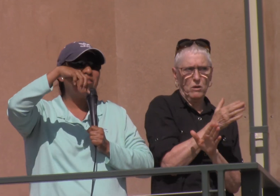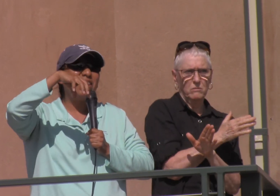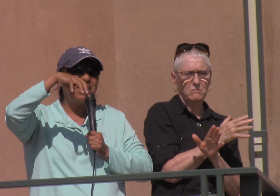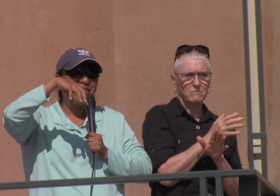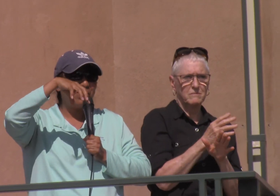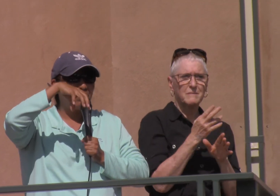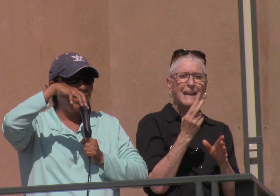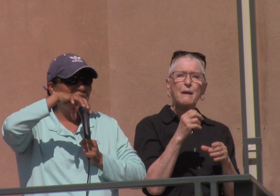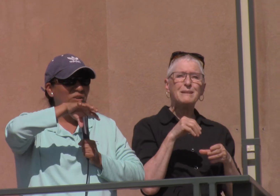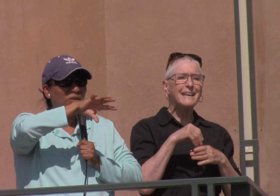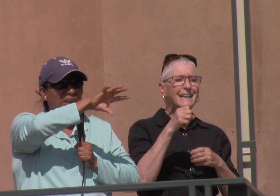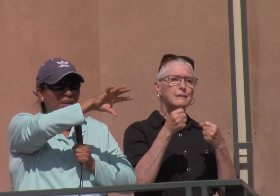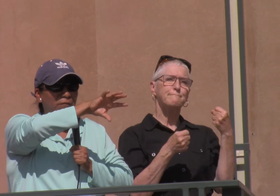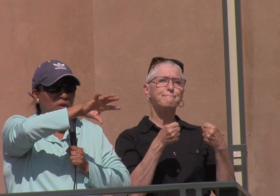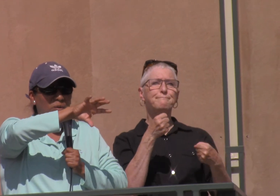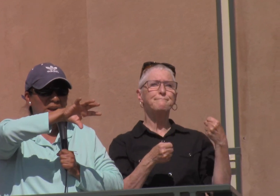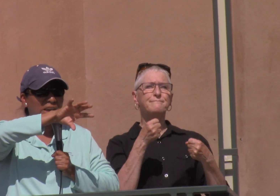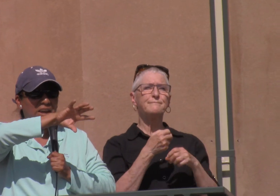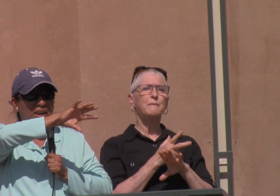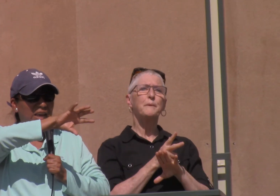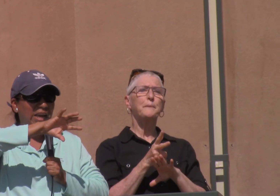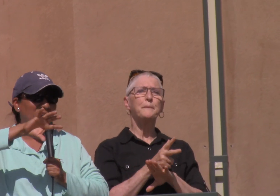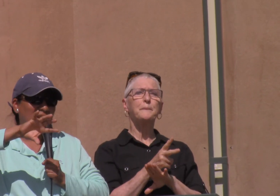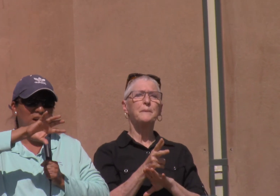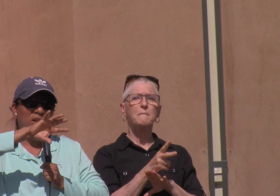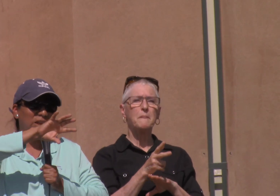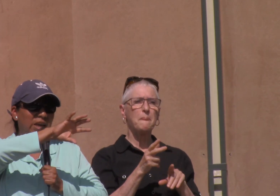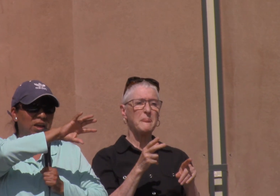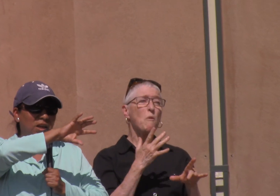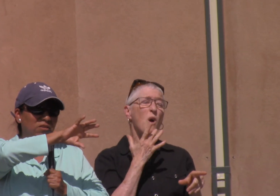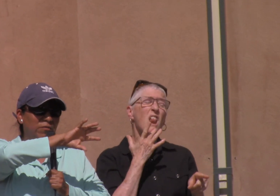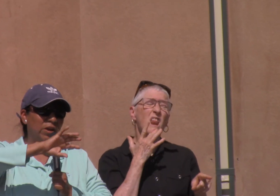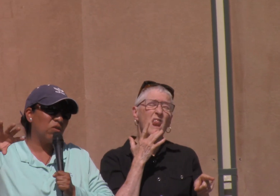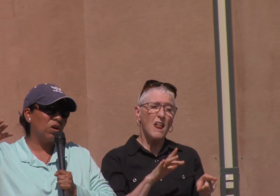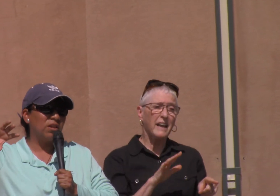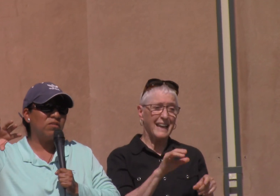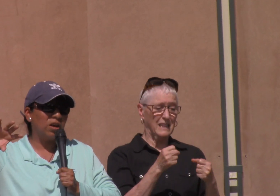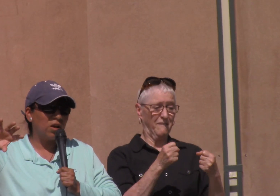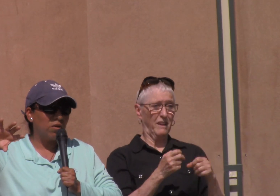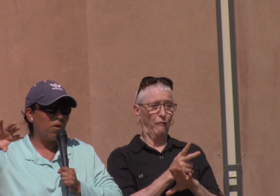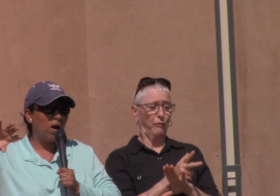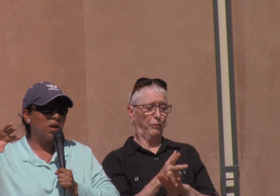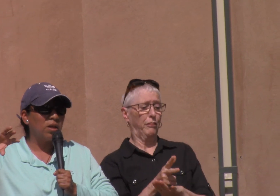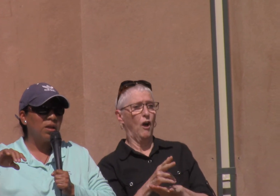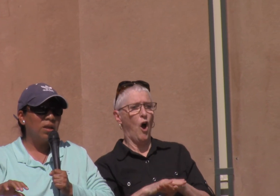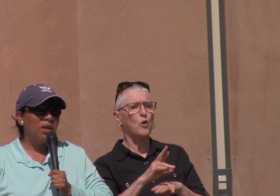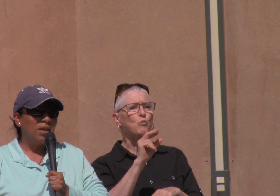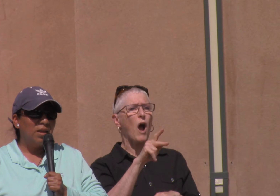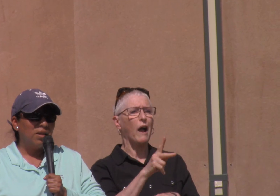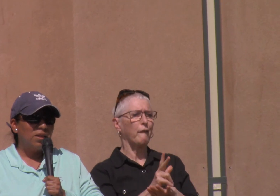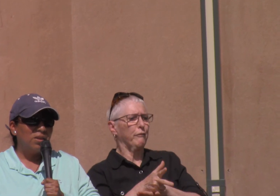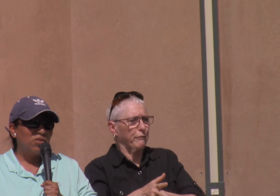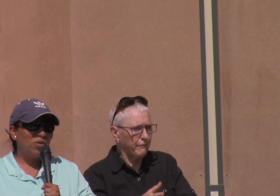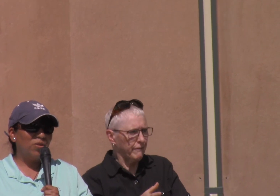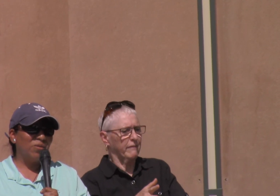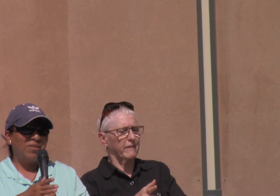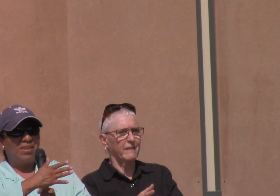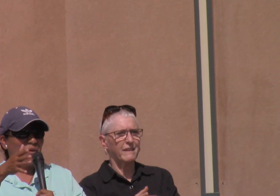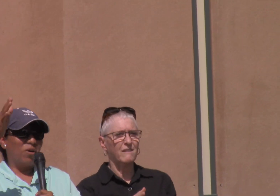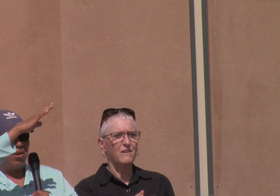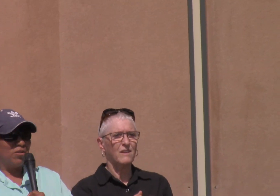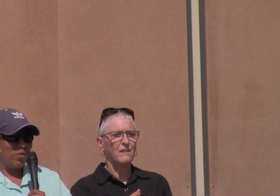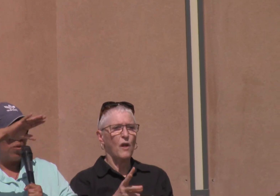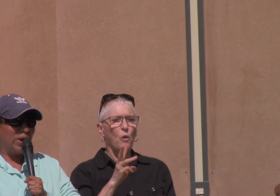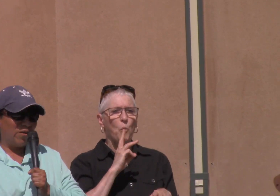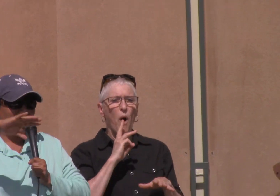he was in his little vehicle and it floated. Luckily his vehicle got stuck on a rock. So